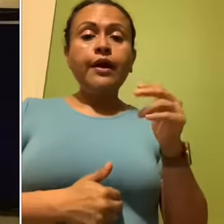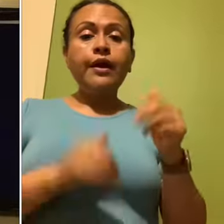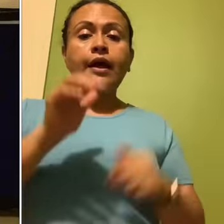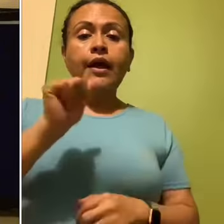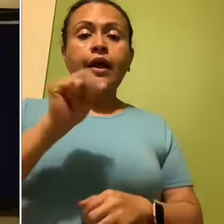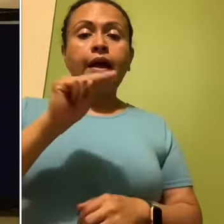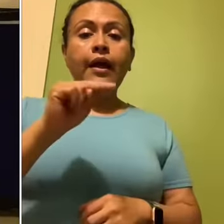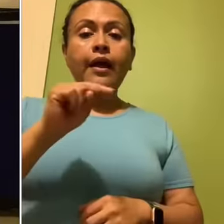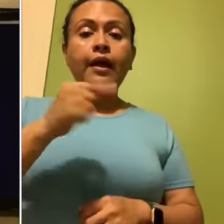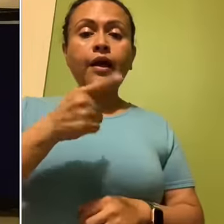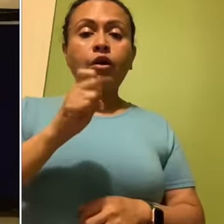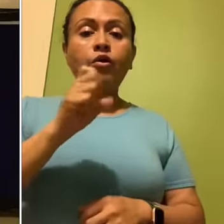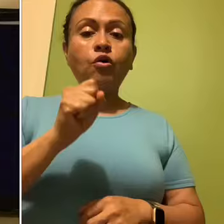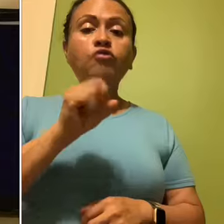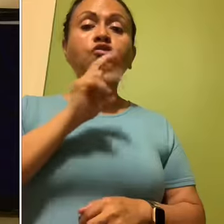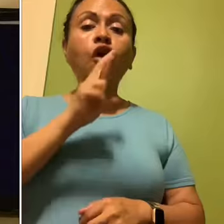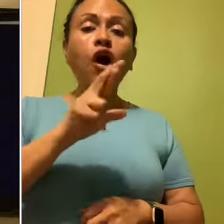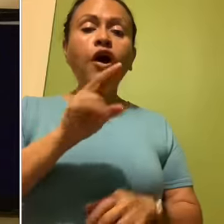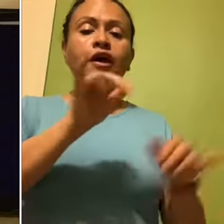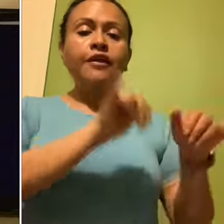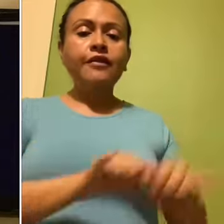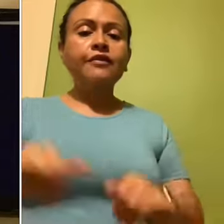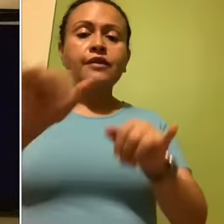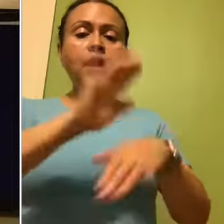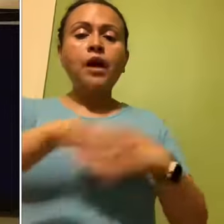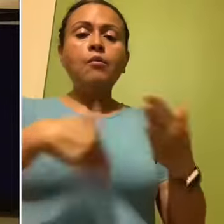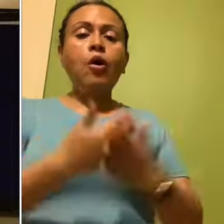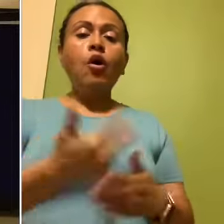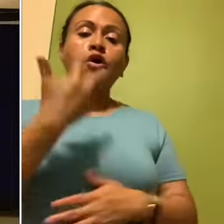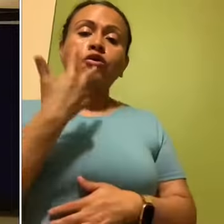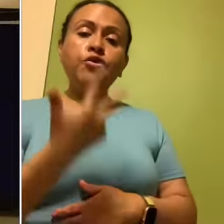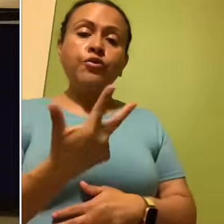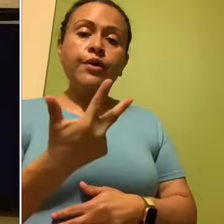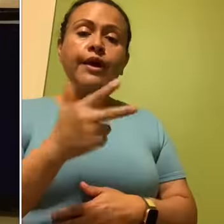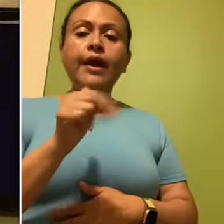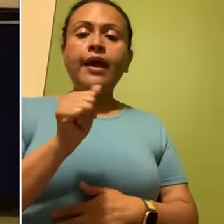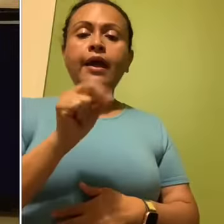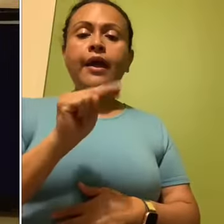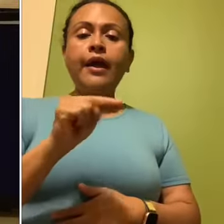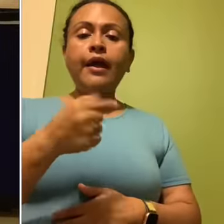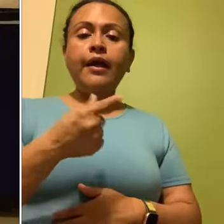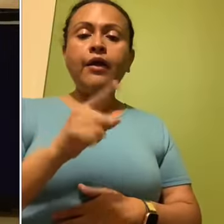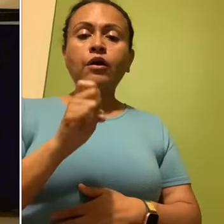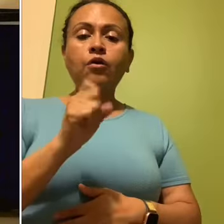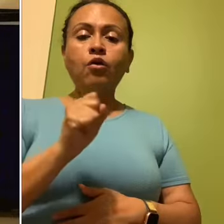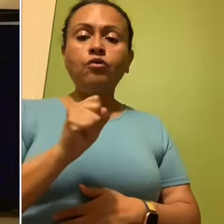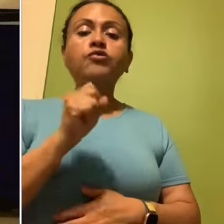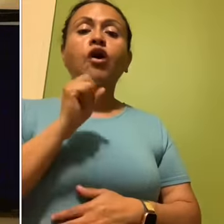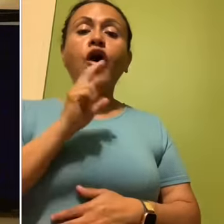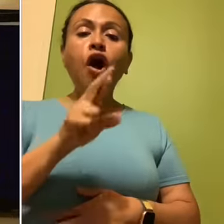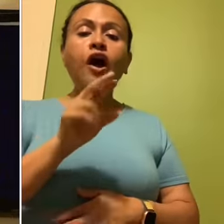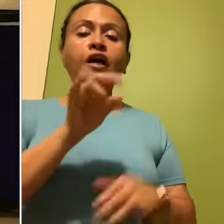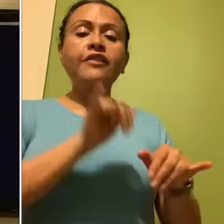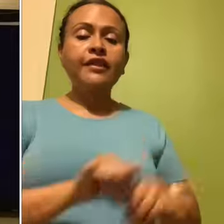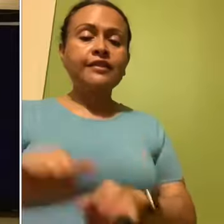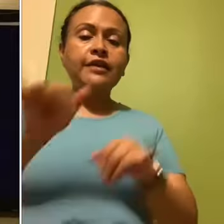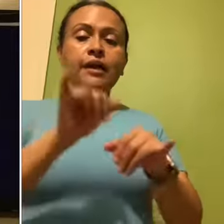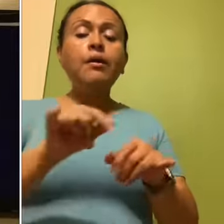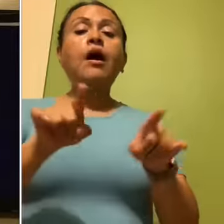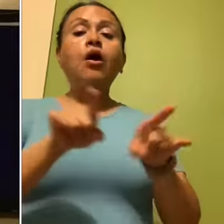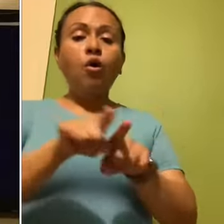or I should say all 3 angles are the same or are congruent. So all 3, and let me be careful here, they don't have to be the